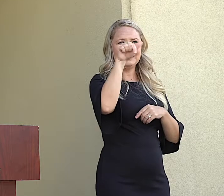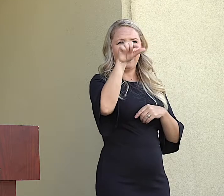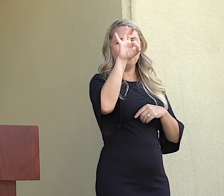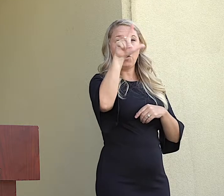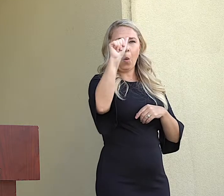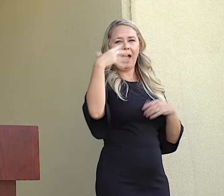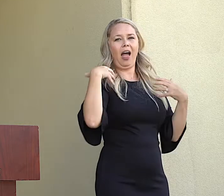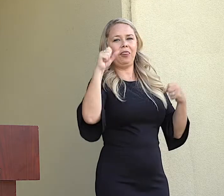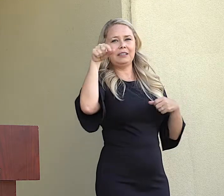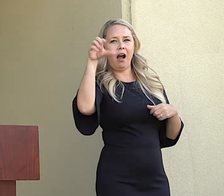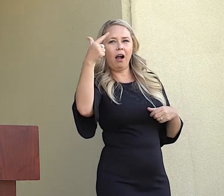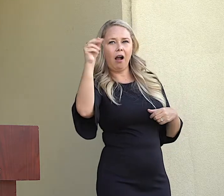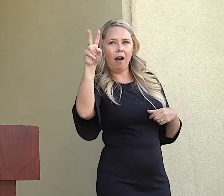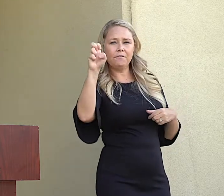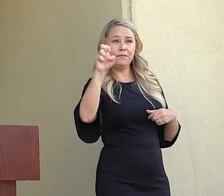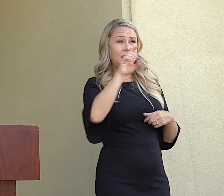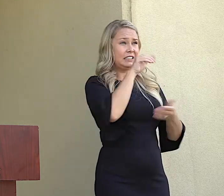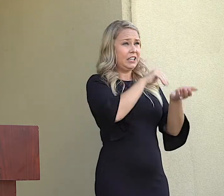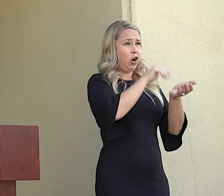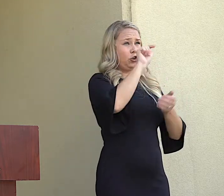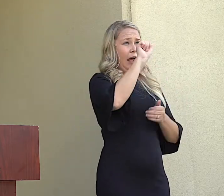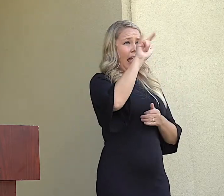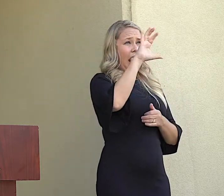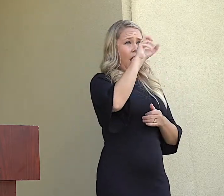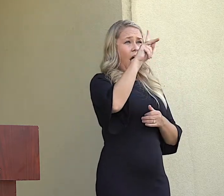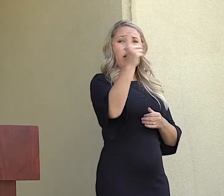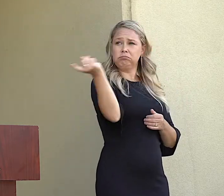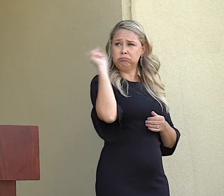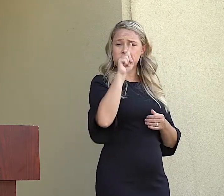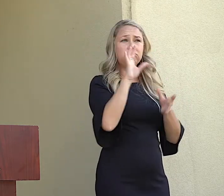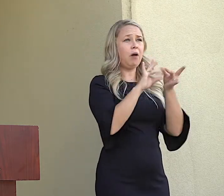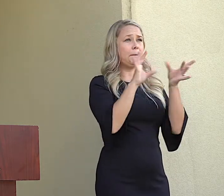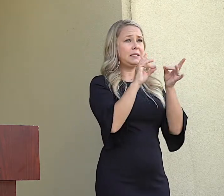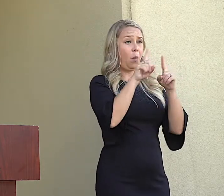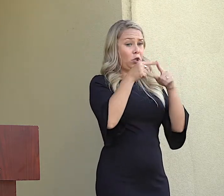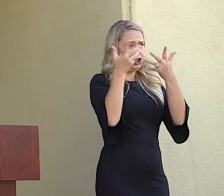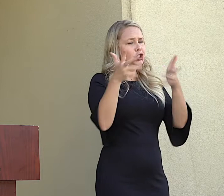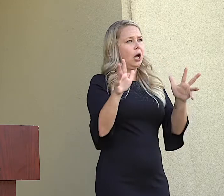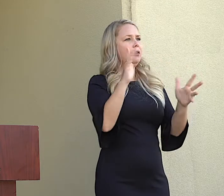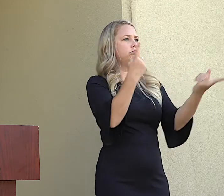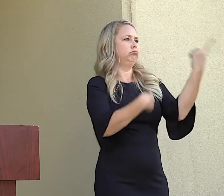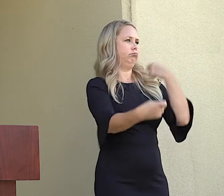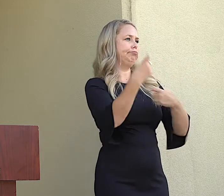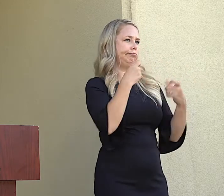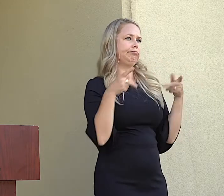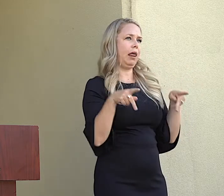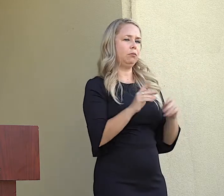COVID-19@floridahealth.gov. Dr. Alicock is here to provide an update, and as soon as she's done, we'll take any questions.